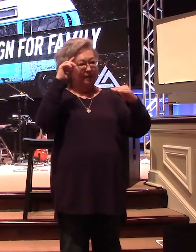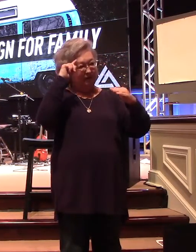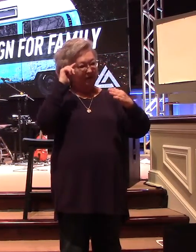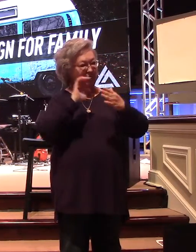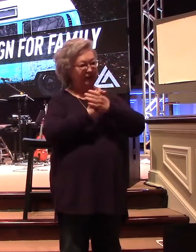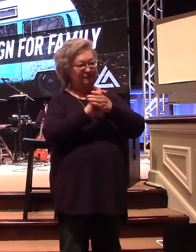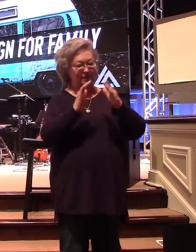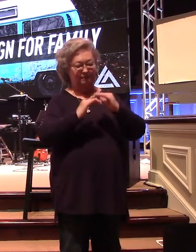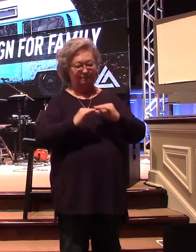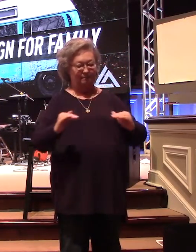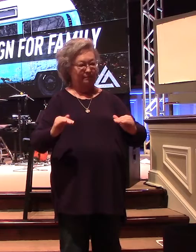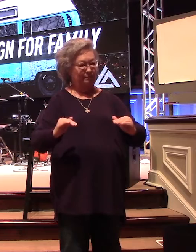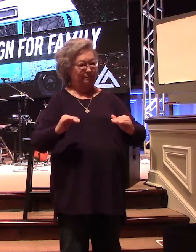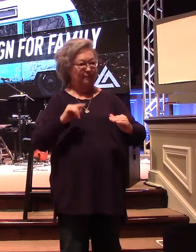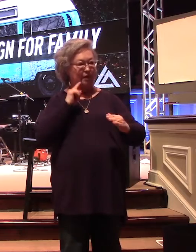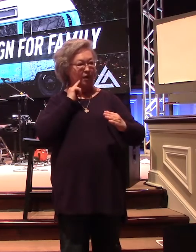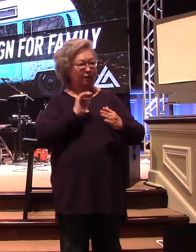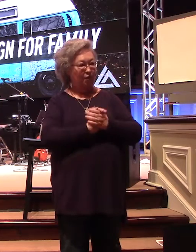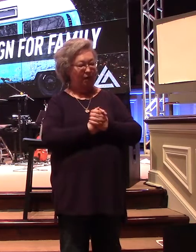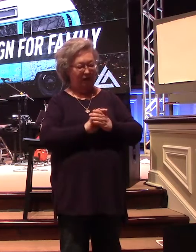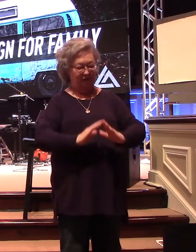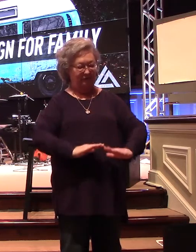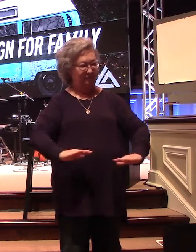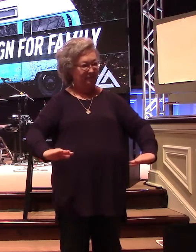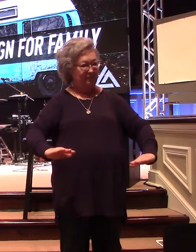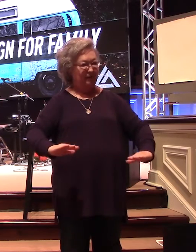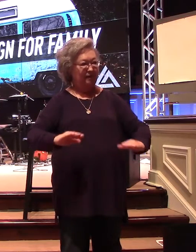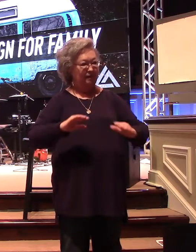helps us to become more effective and efficient